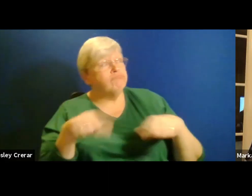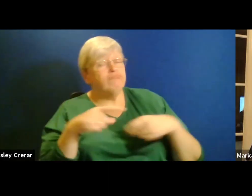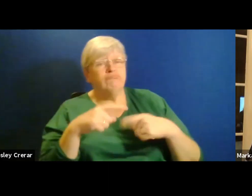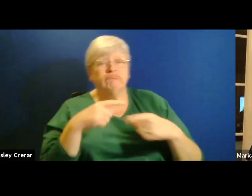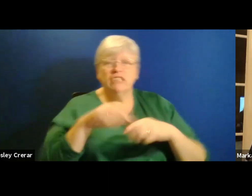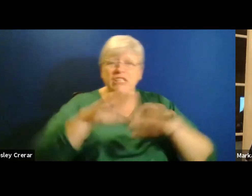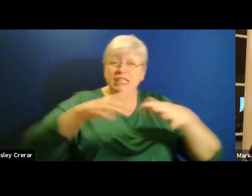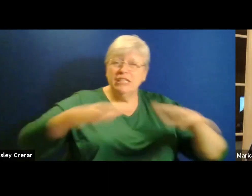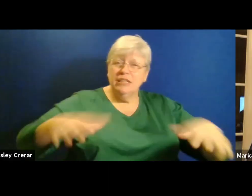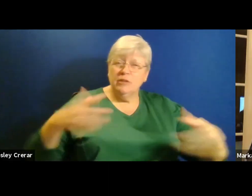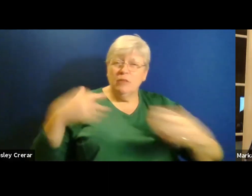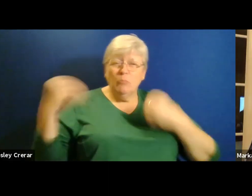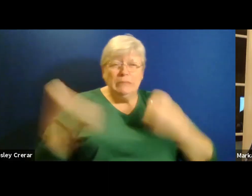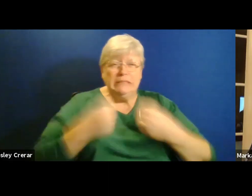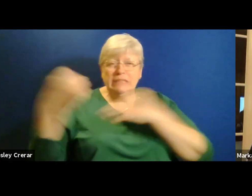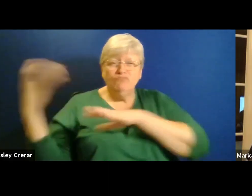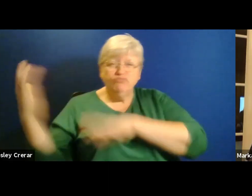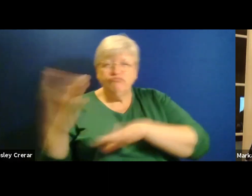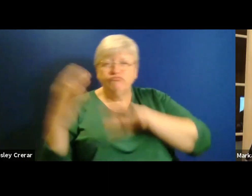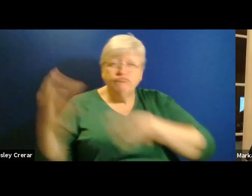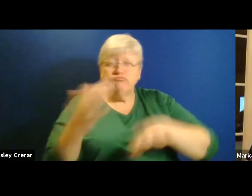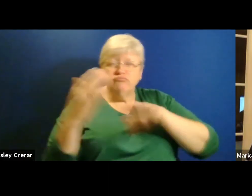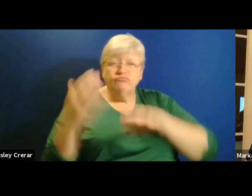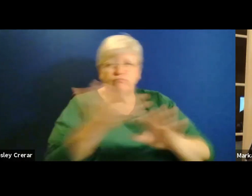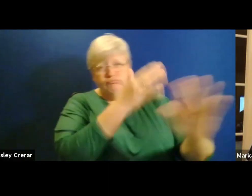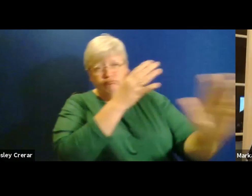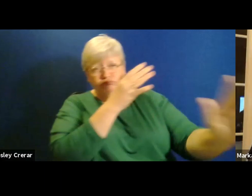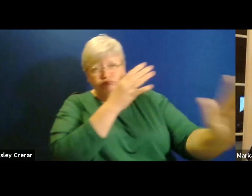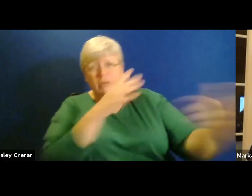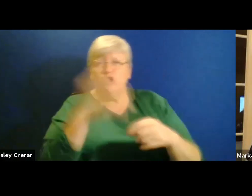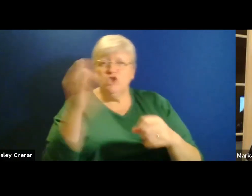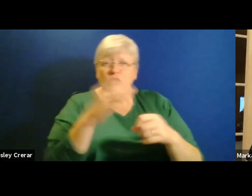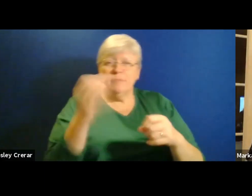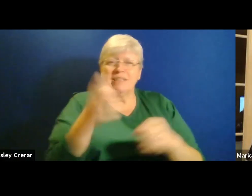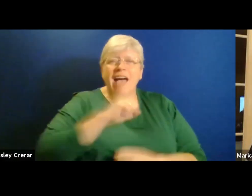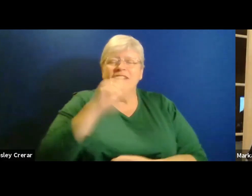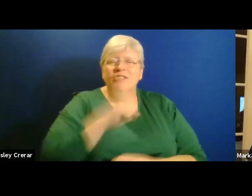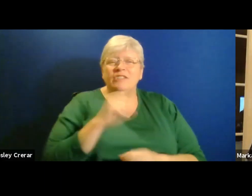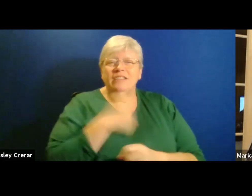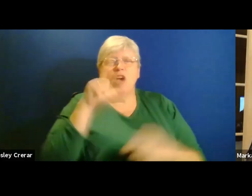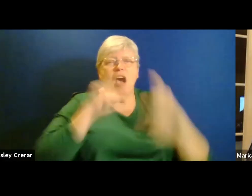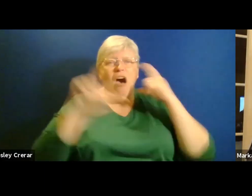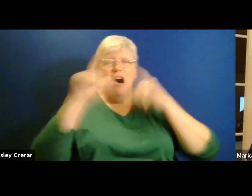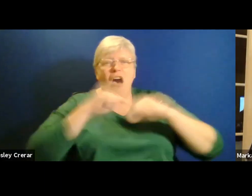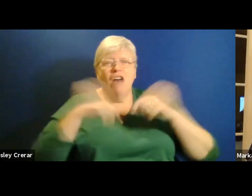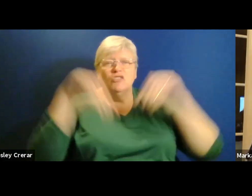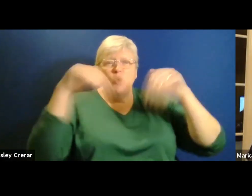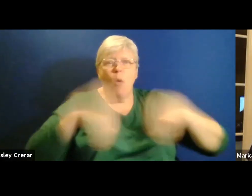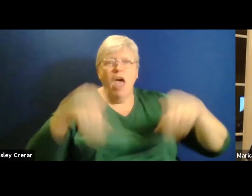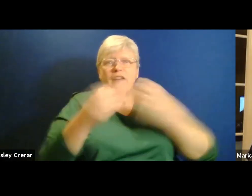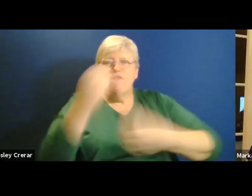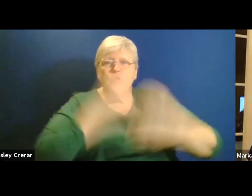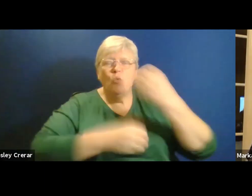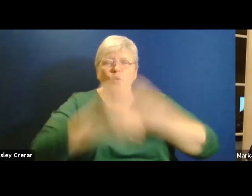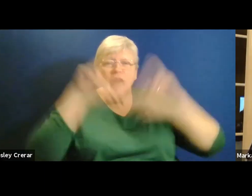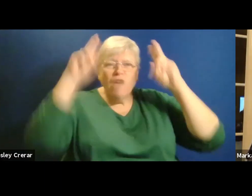seafront thronged, queues dense for chips and ice cream, gulls gathered for the feast. Rabbits panted on the